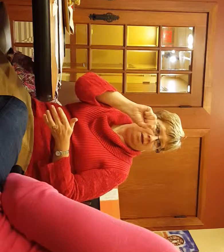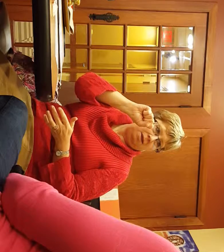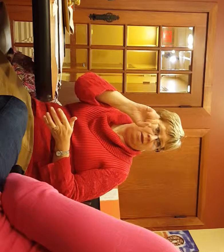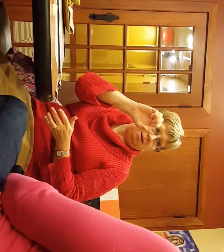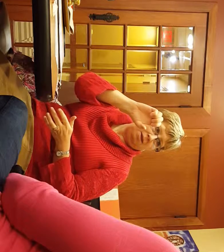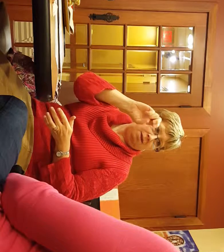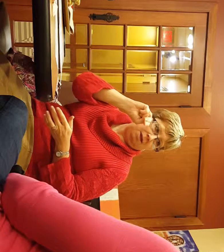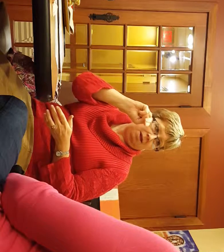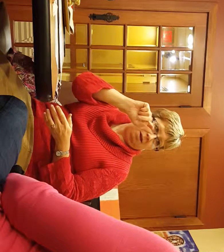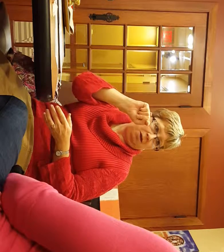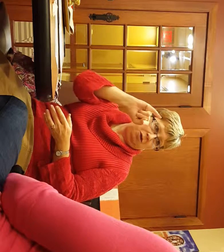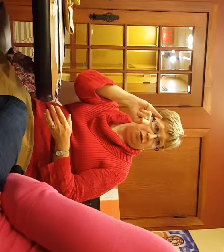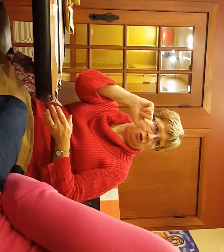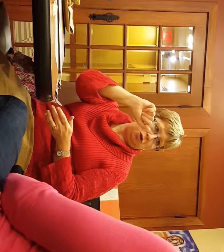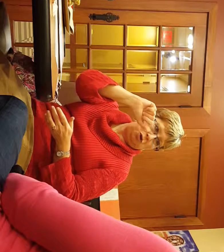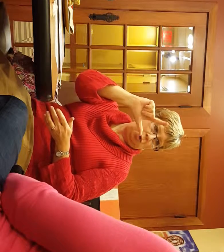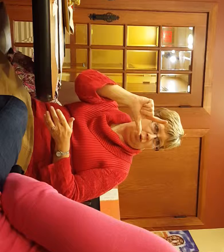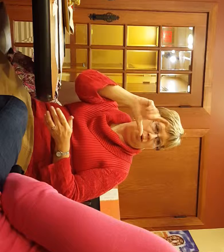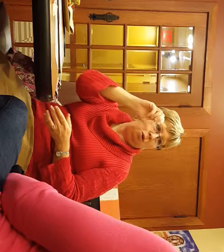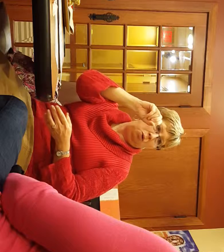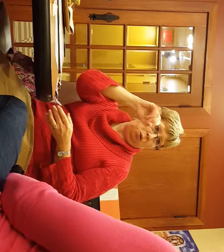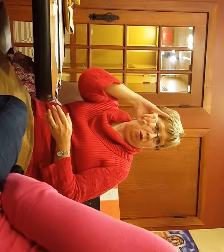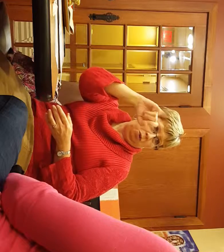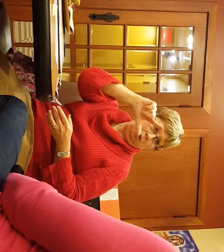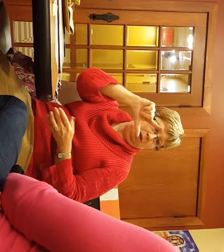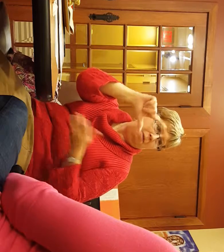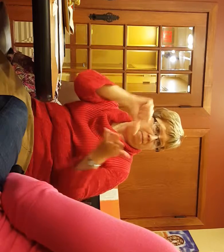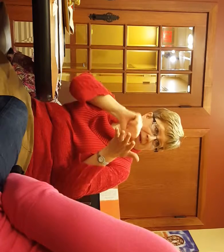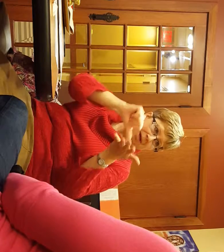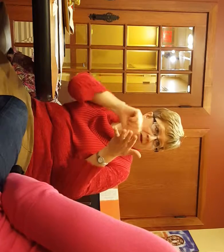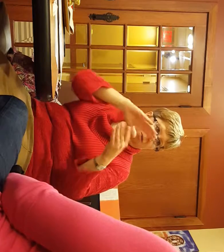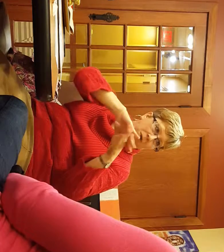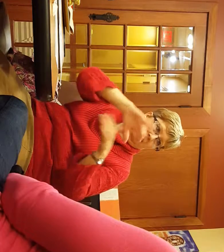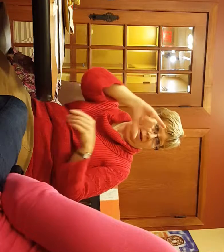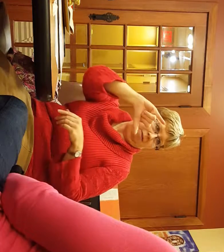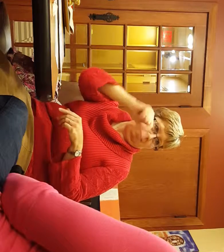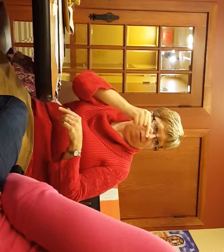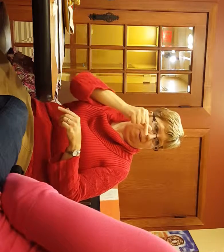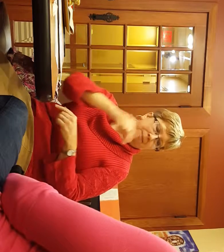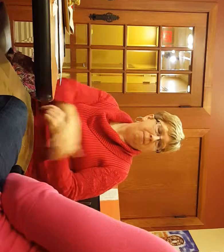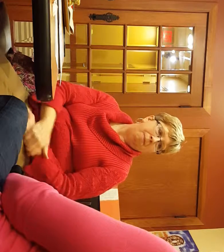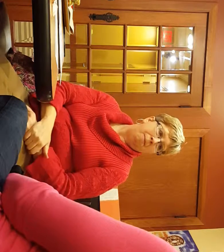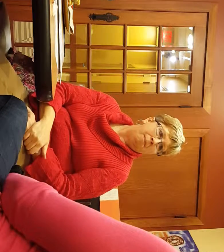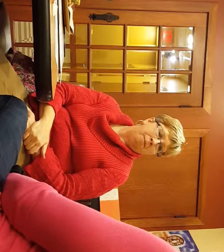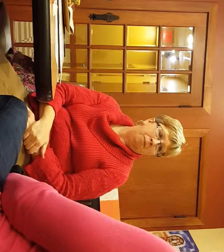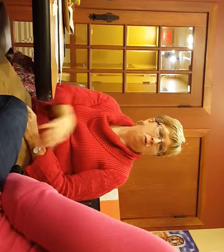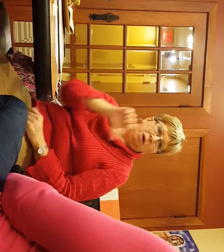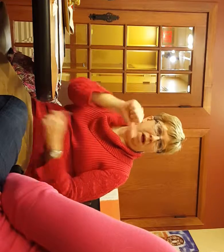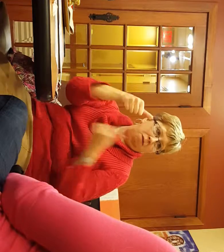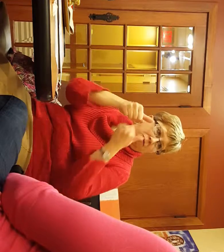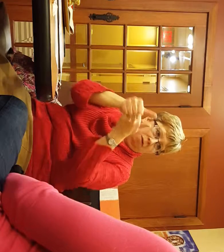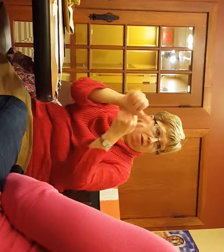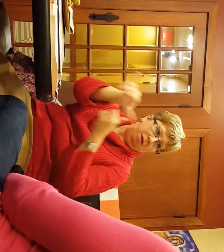Instagram. Essential oiling. No, I'm not an Instagram. But it's yeah. And so it gives me